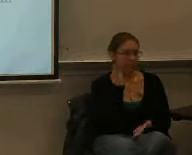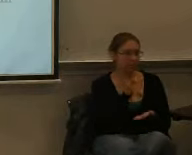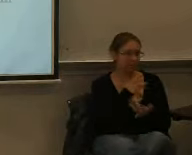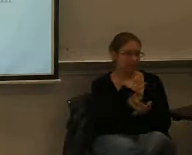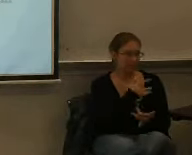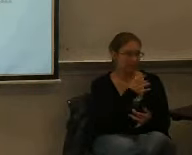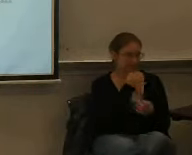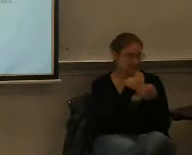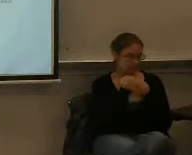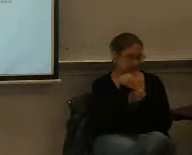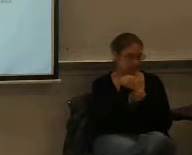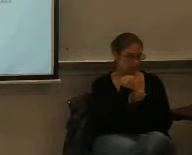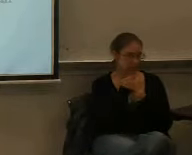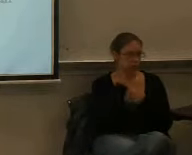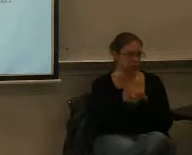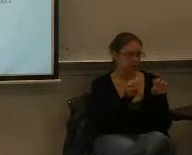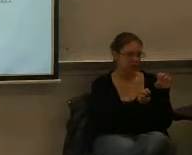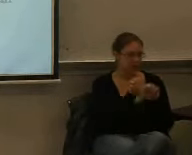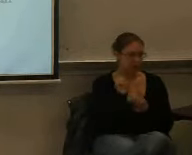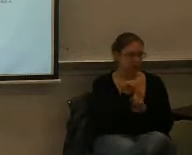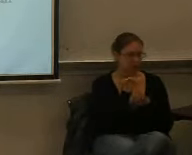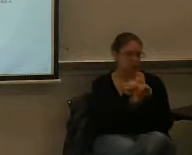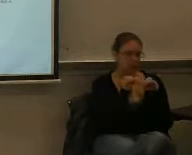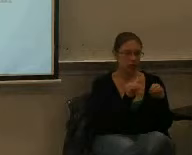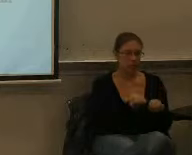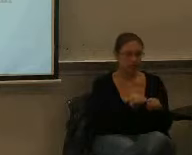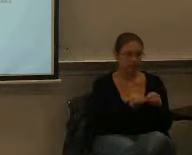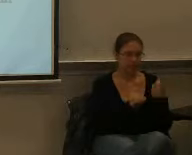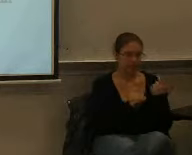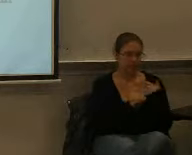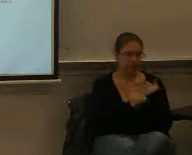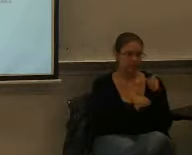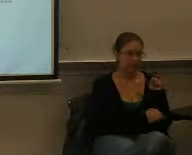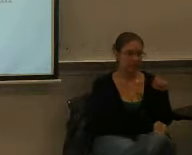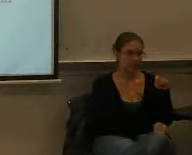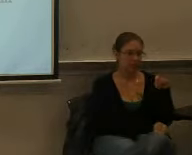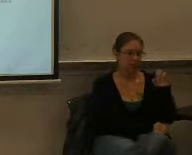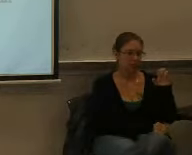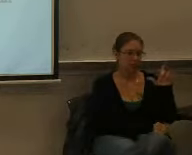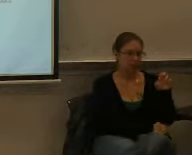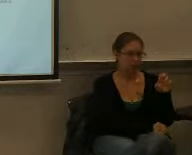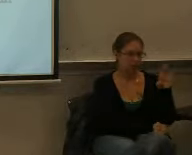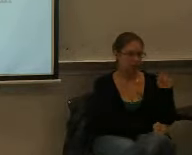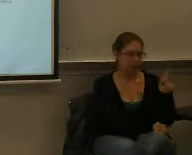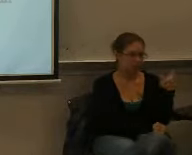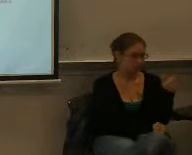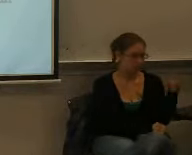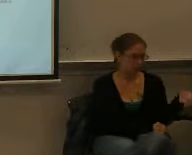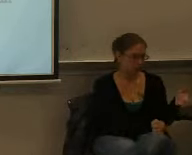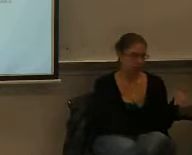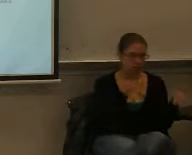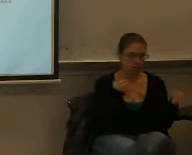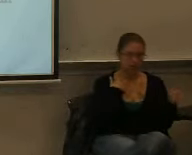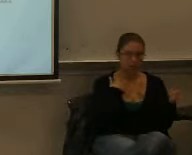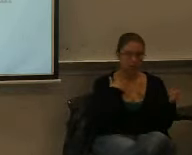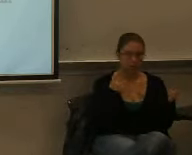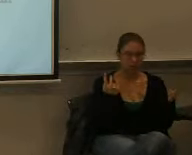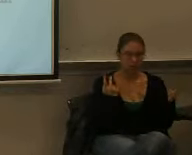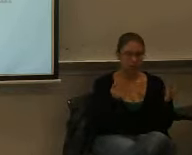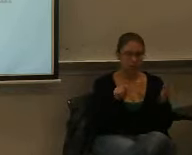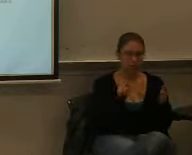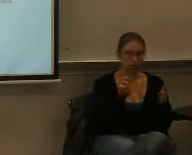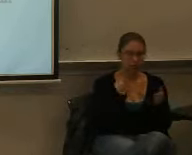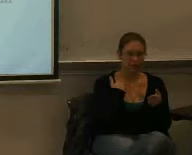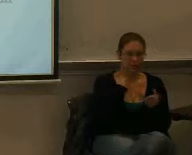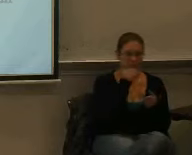likely to feed. And so they'll do these experiments like they'll have a stickleback, you know, a small fish, and they'll have tubes that